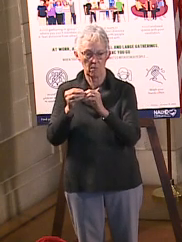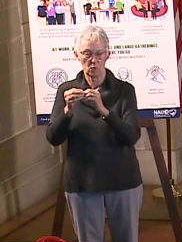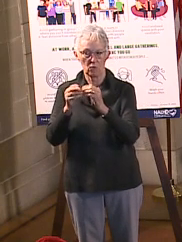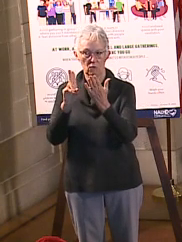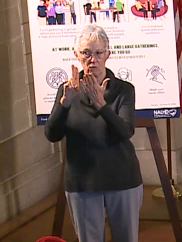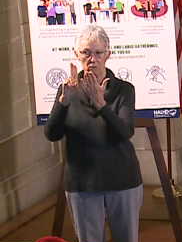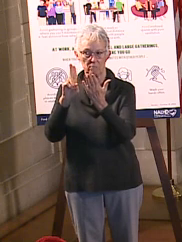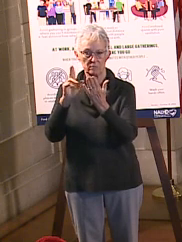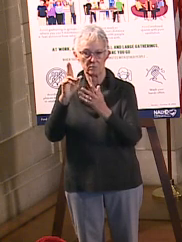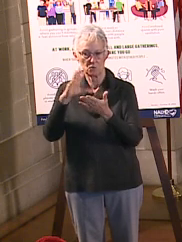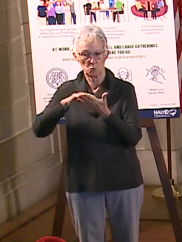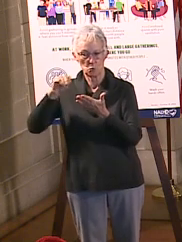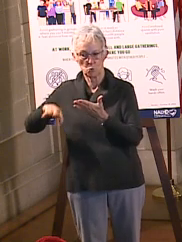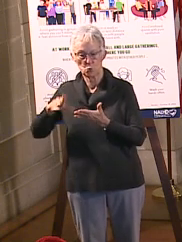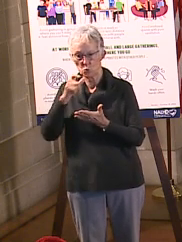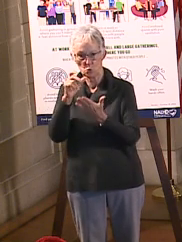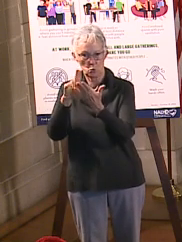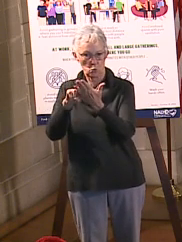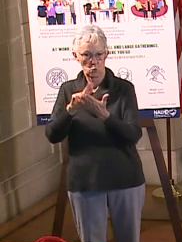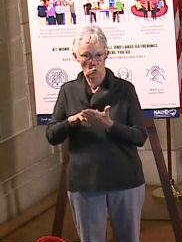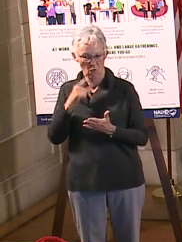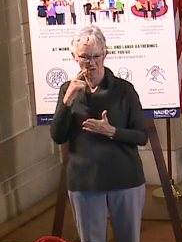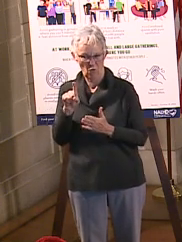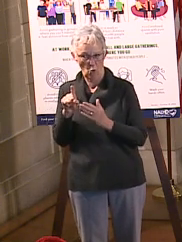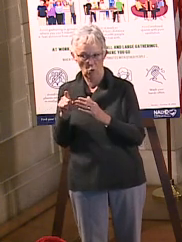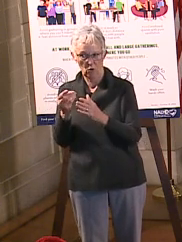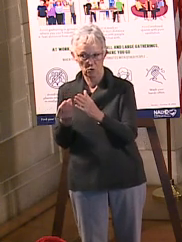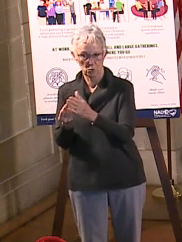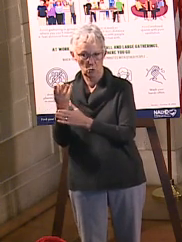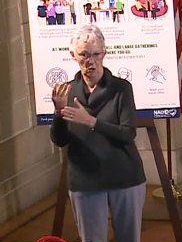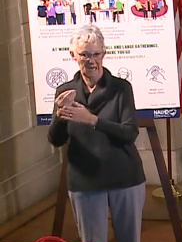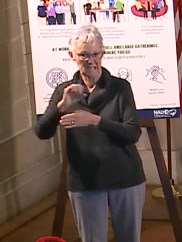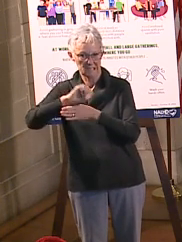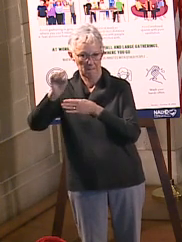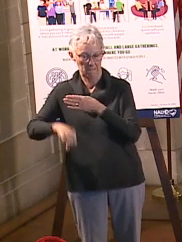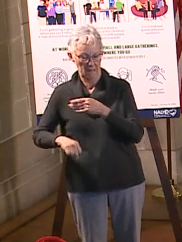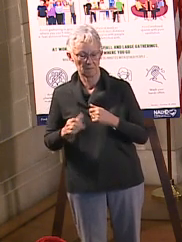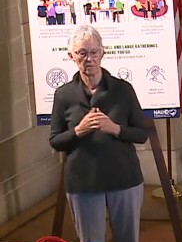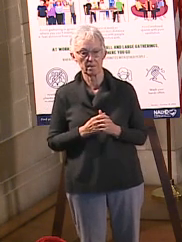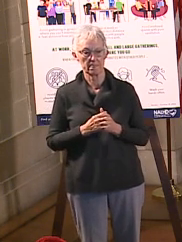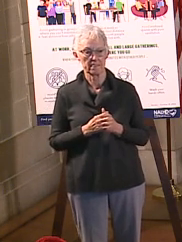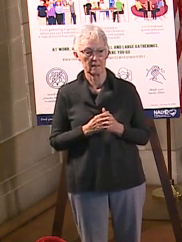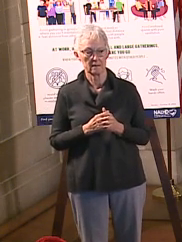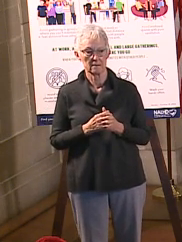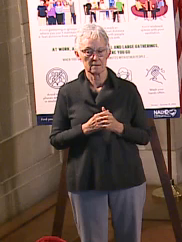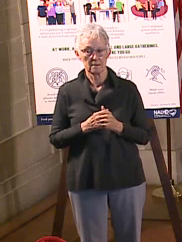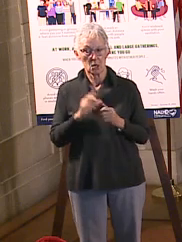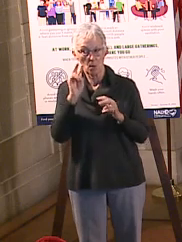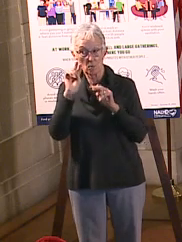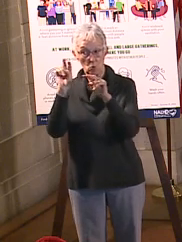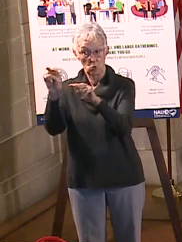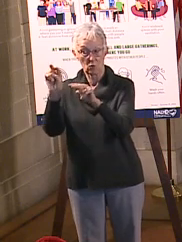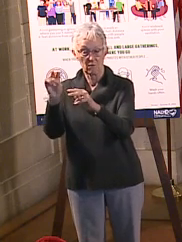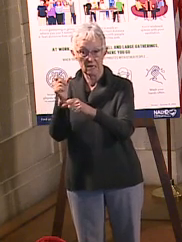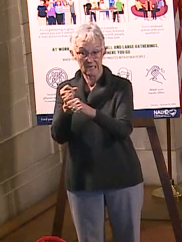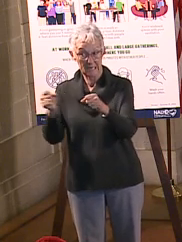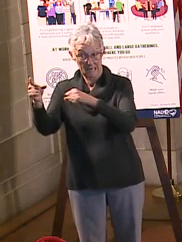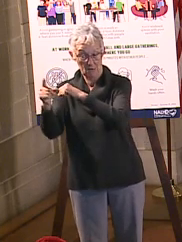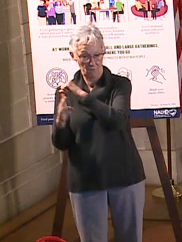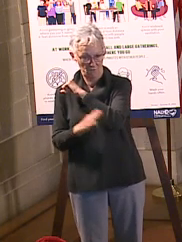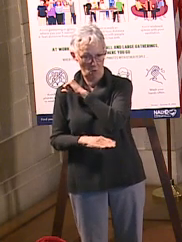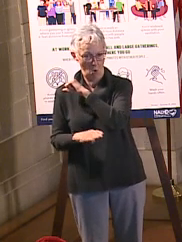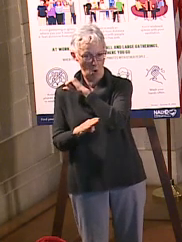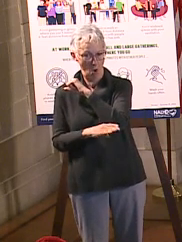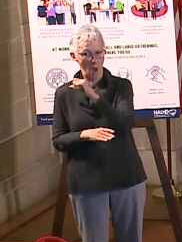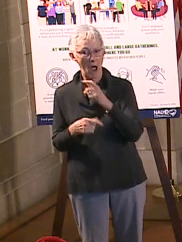well balanced between the fall and the spring. And then, of course, as I'm looking forward to next fall, I'm cautiously optimistic because of